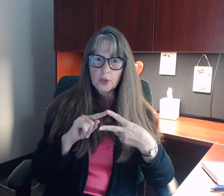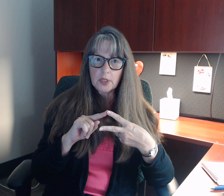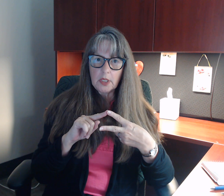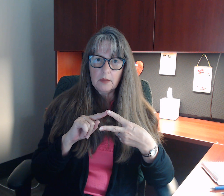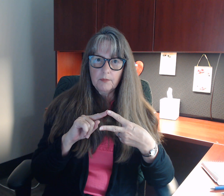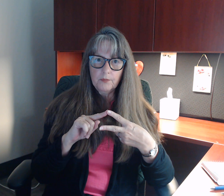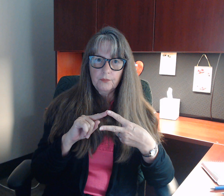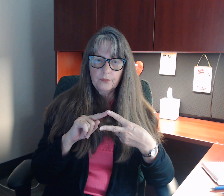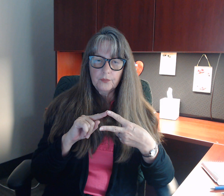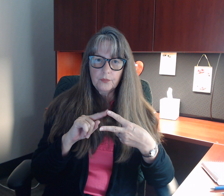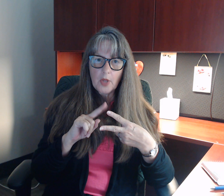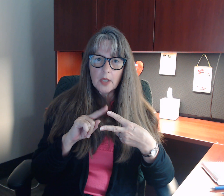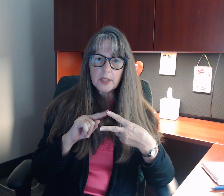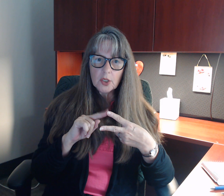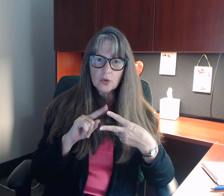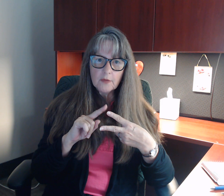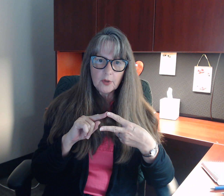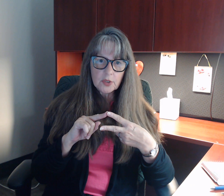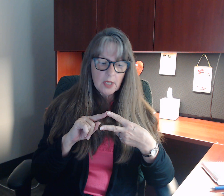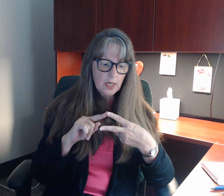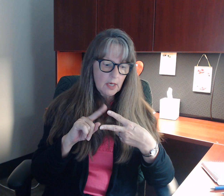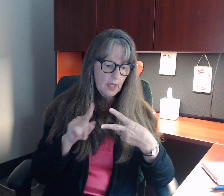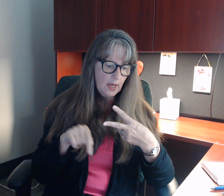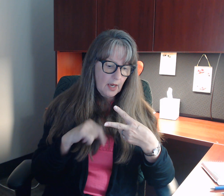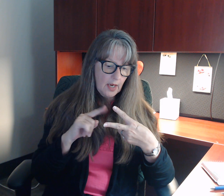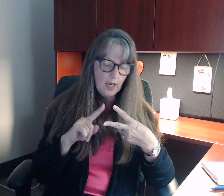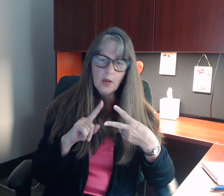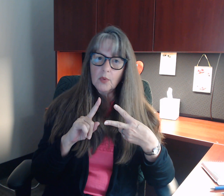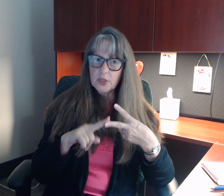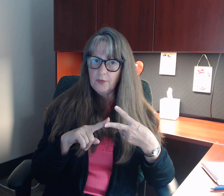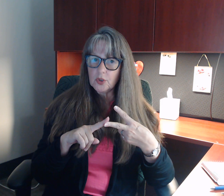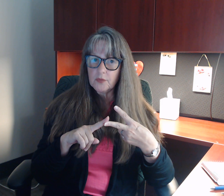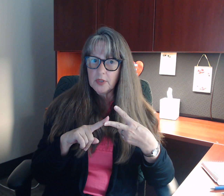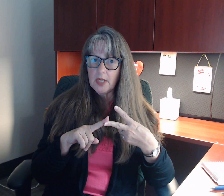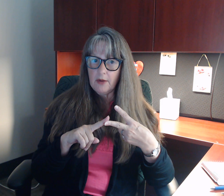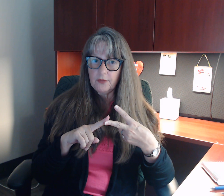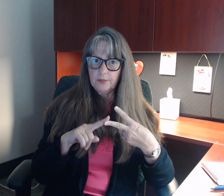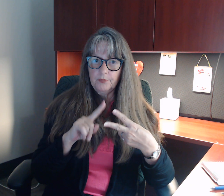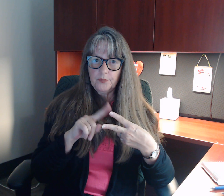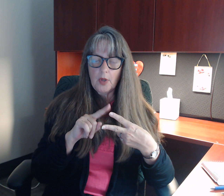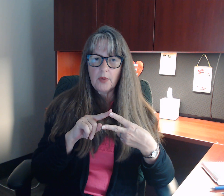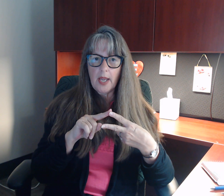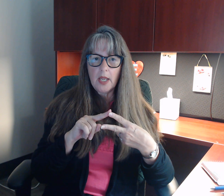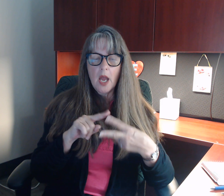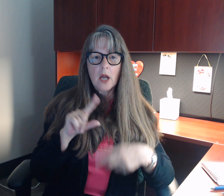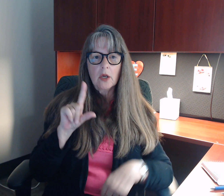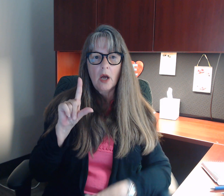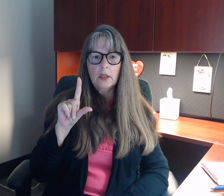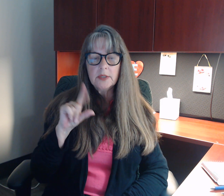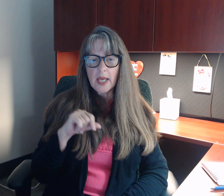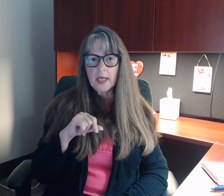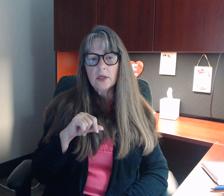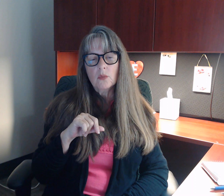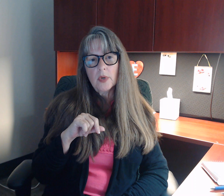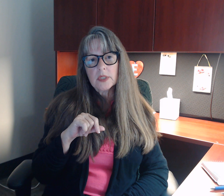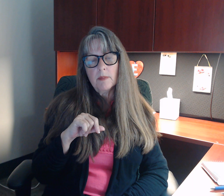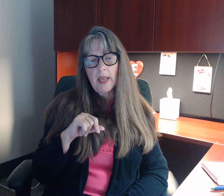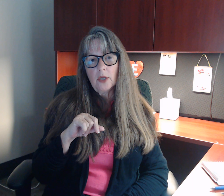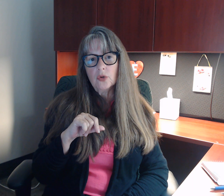University. Gallaudet University was the first for the deaf. Okay. Gallaudet was the man who set